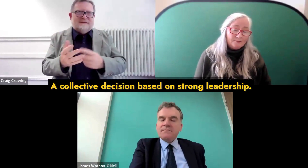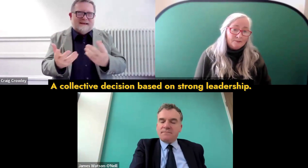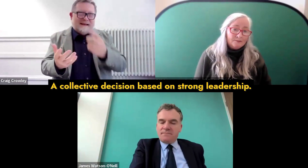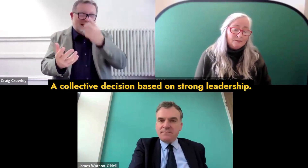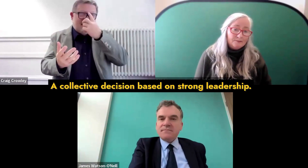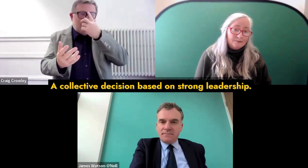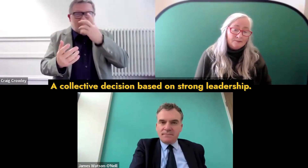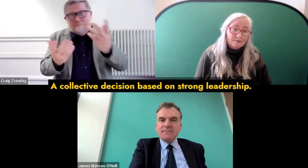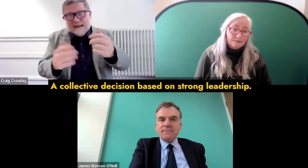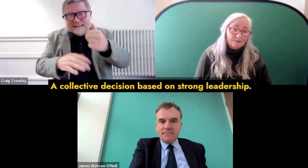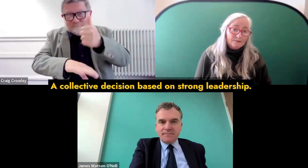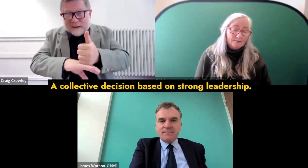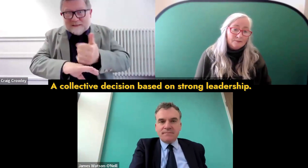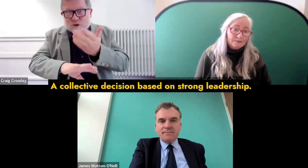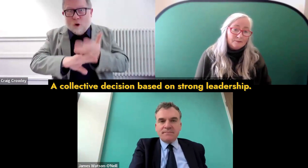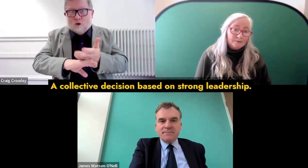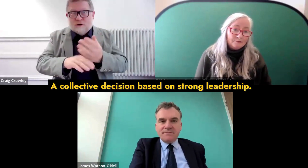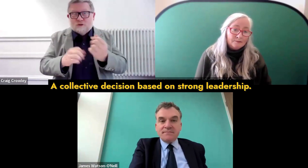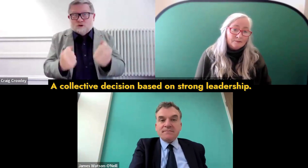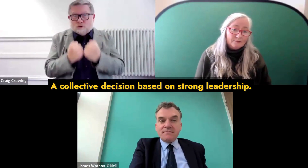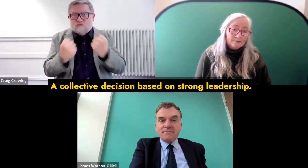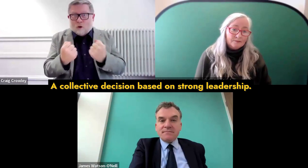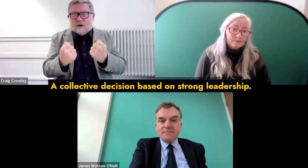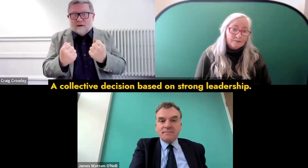Yeah, a collective decision